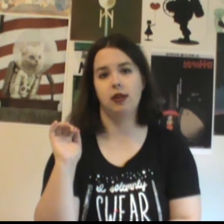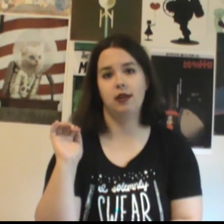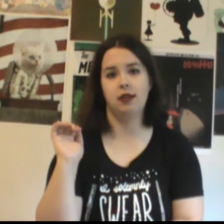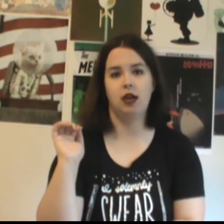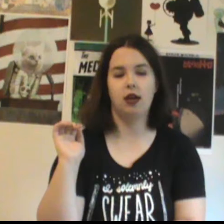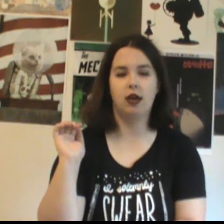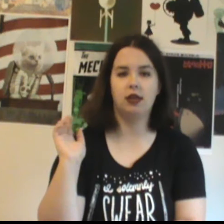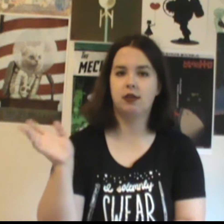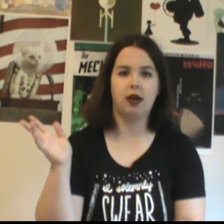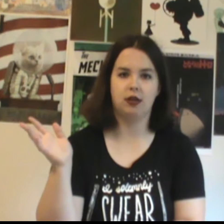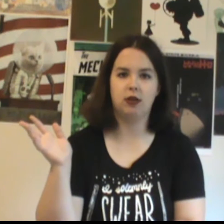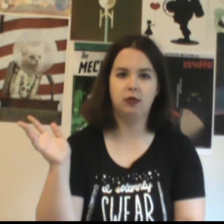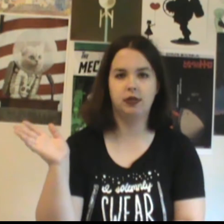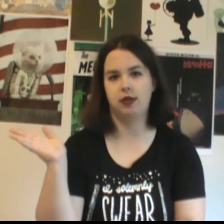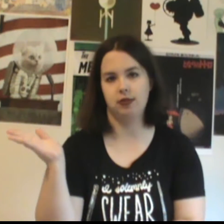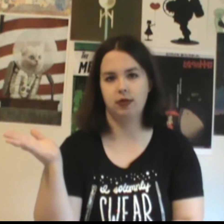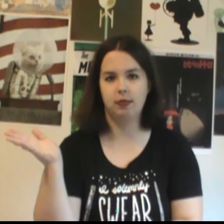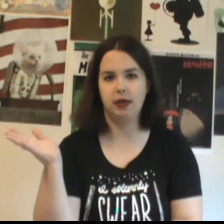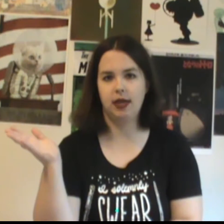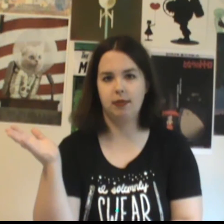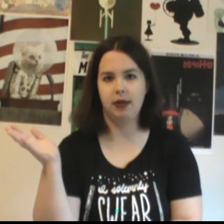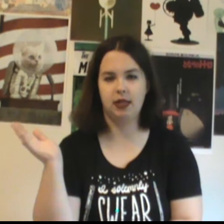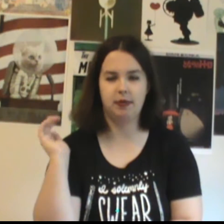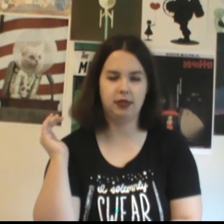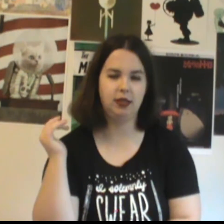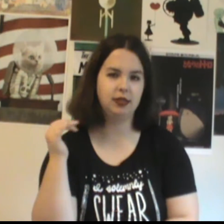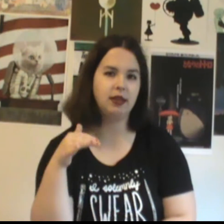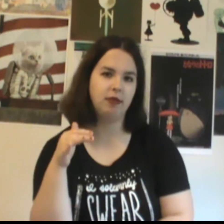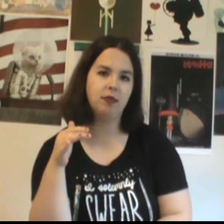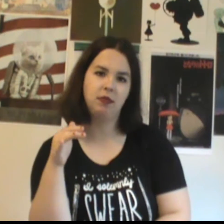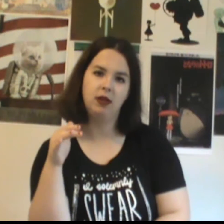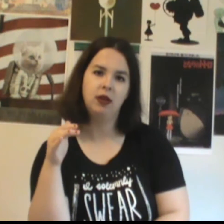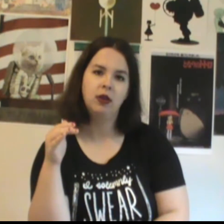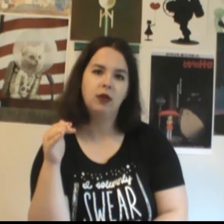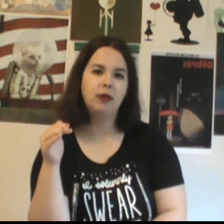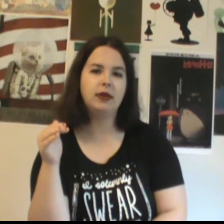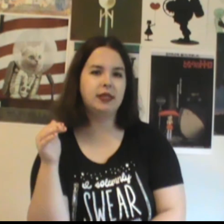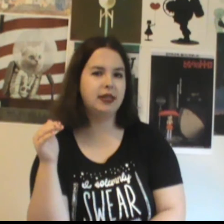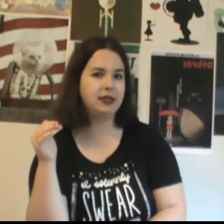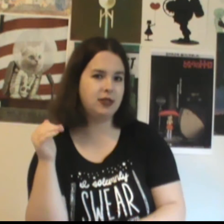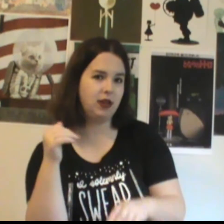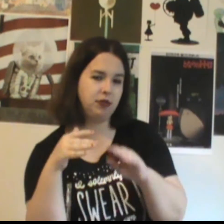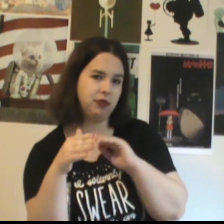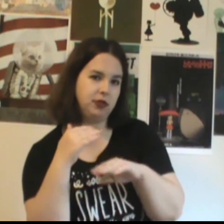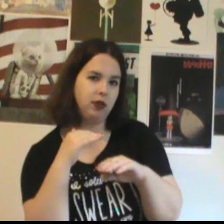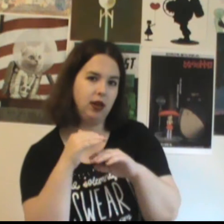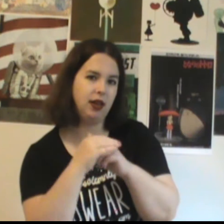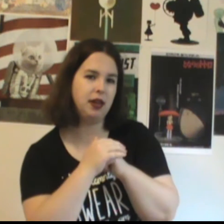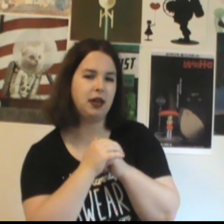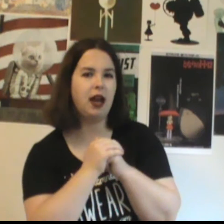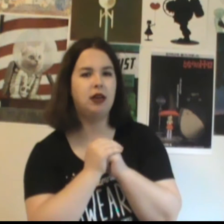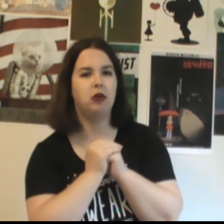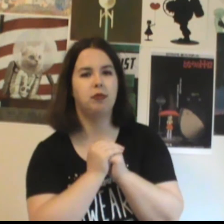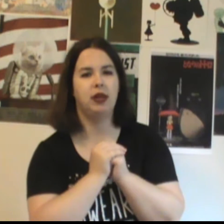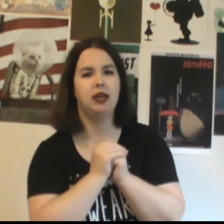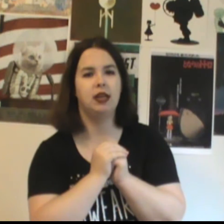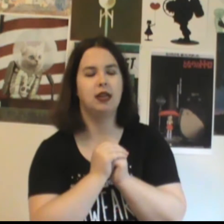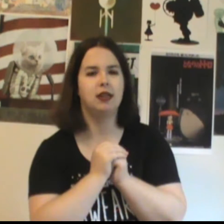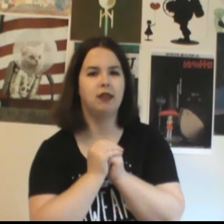one doctor who was also on the plane being the person to save him was an interesting sort of story, and I kind of hope that in the